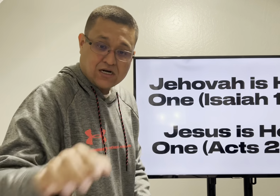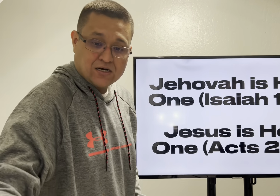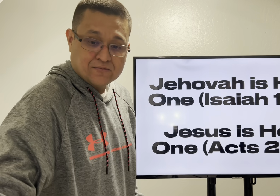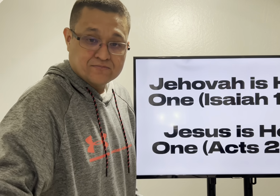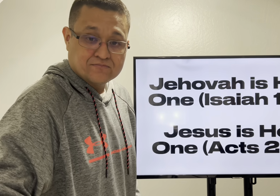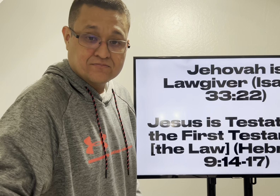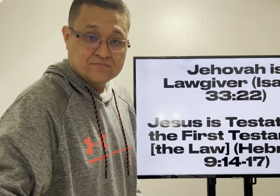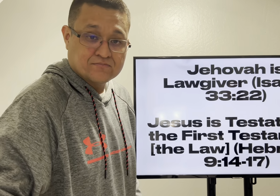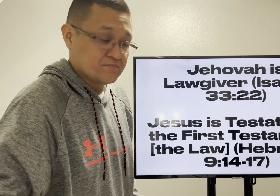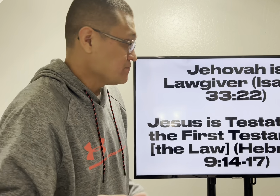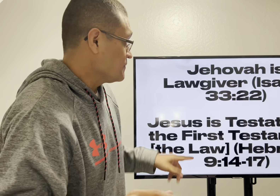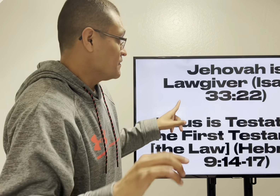God.